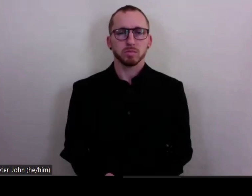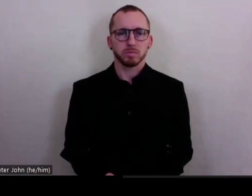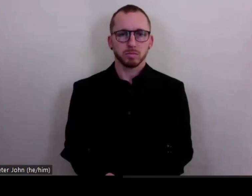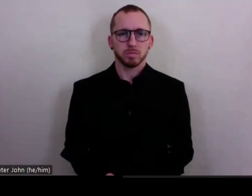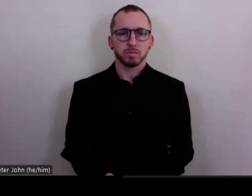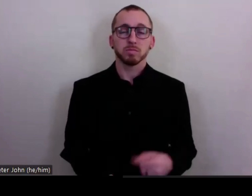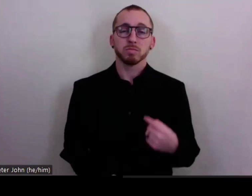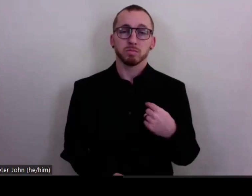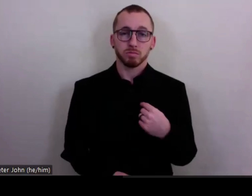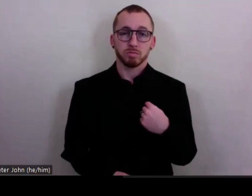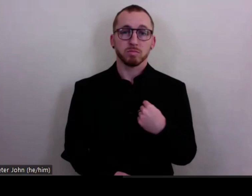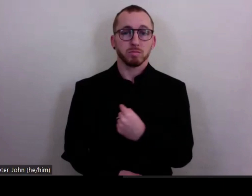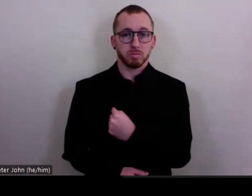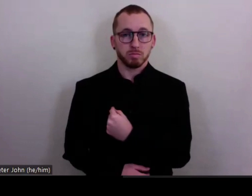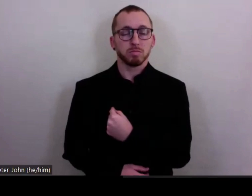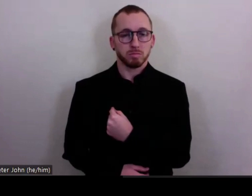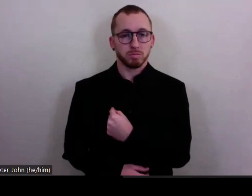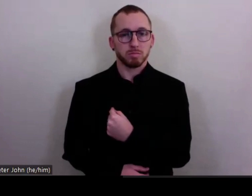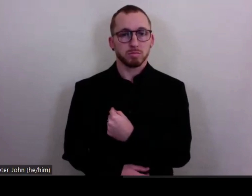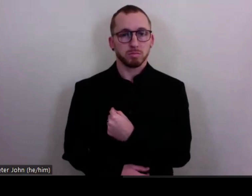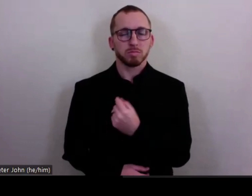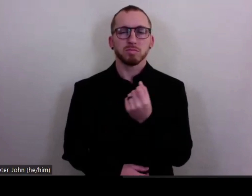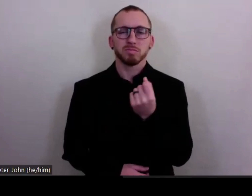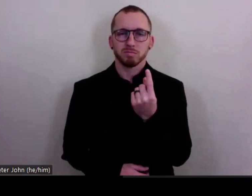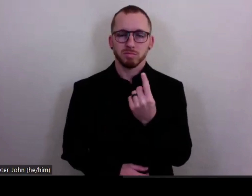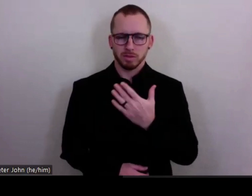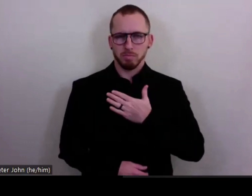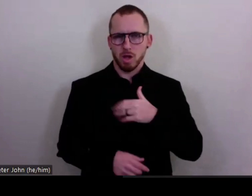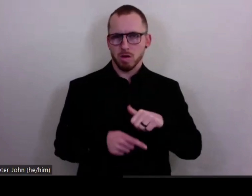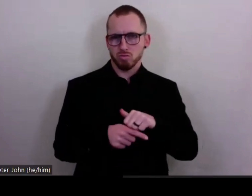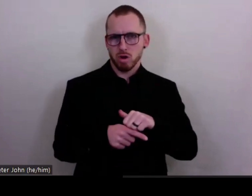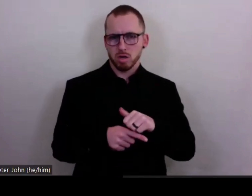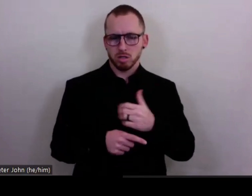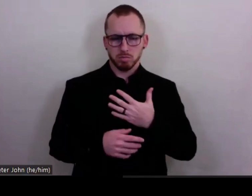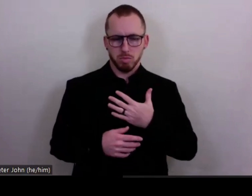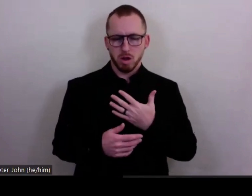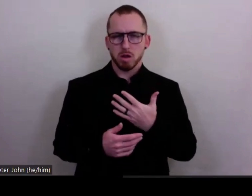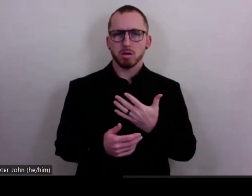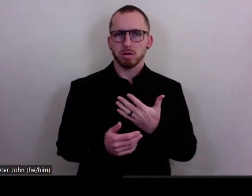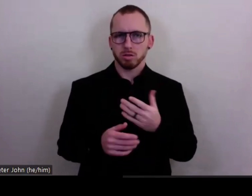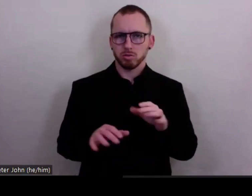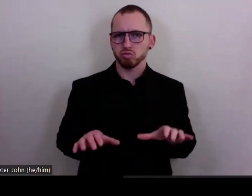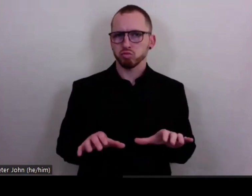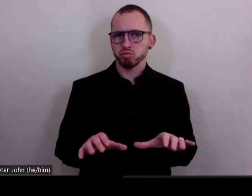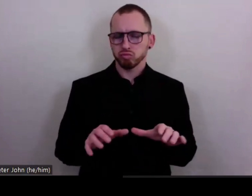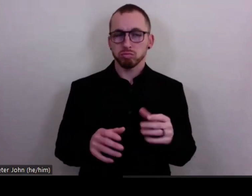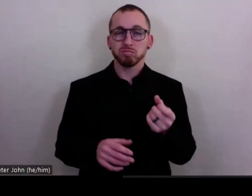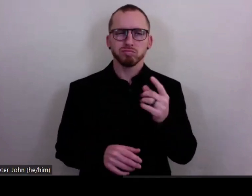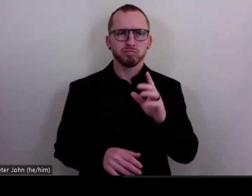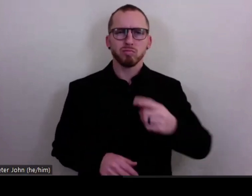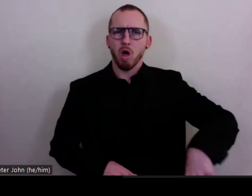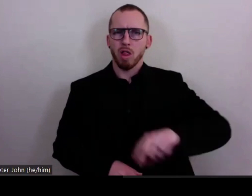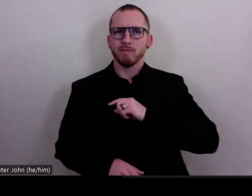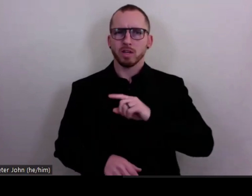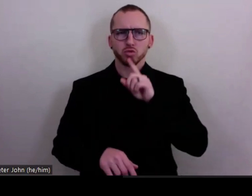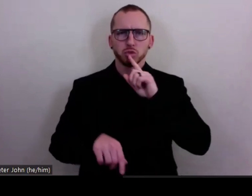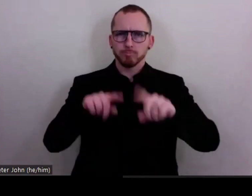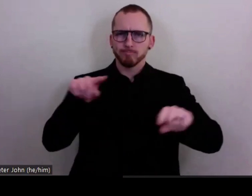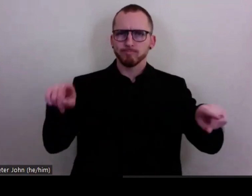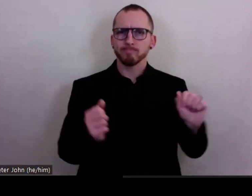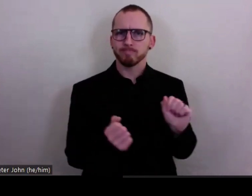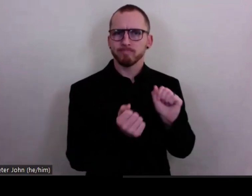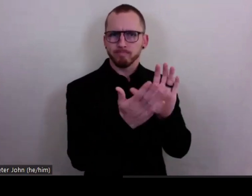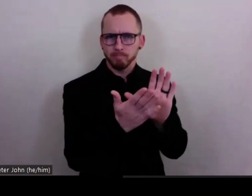absolutely, and again, this is just how I practice. And so we all do things different, which is absolutely fine. I think it's so important to include